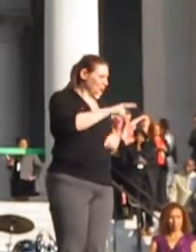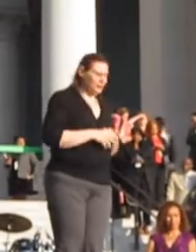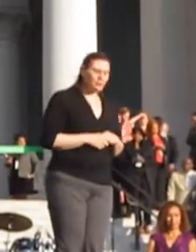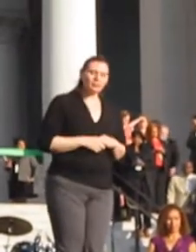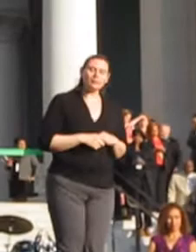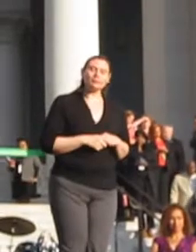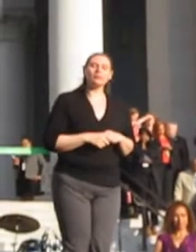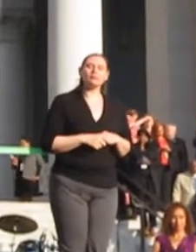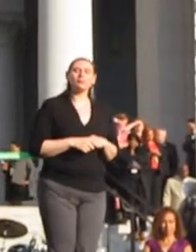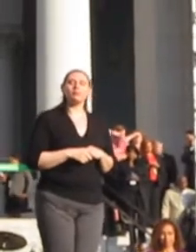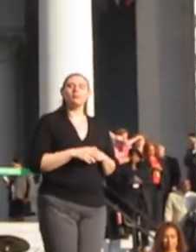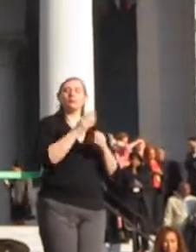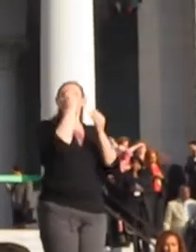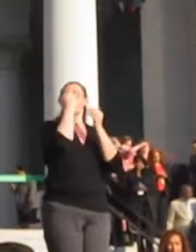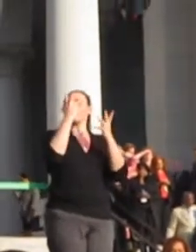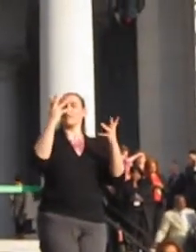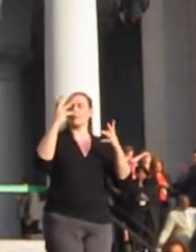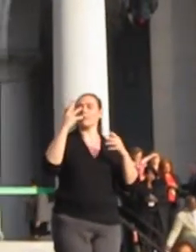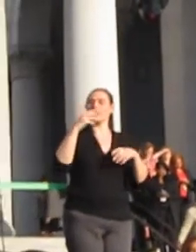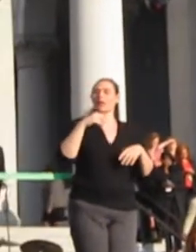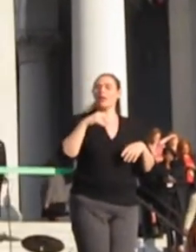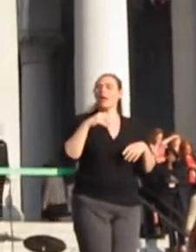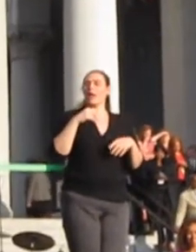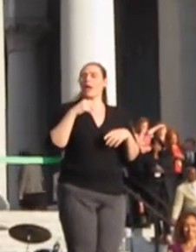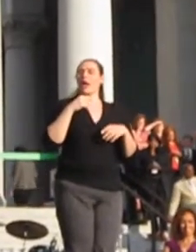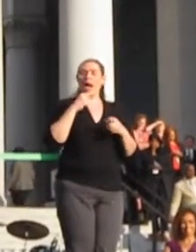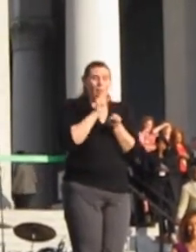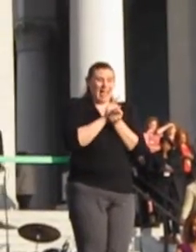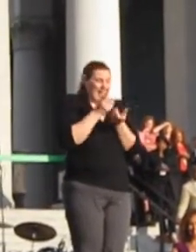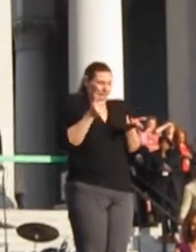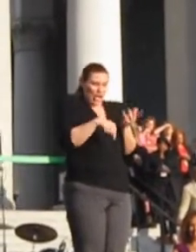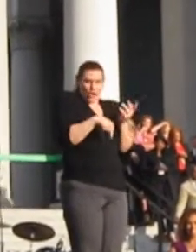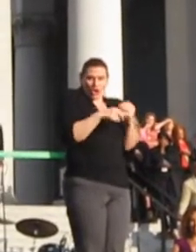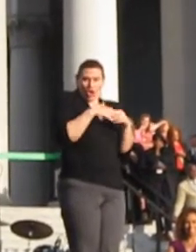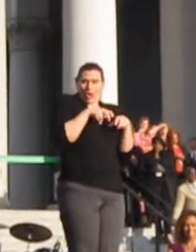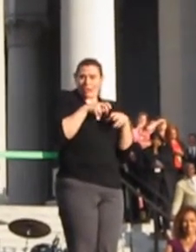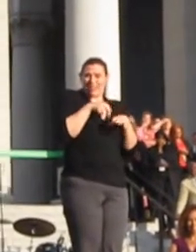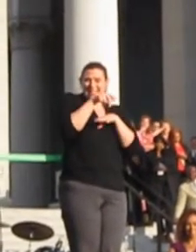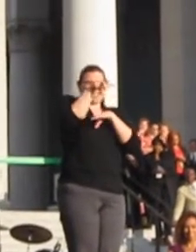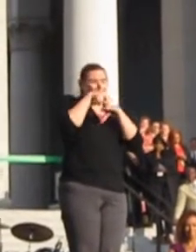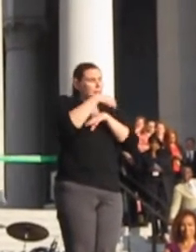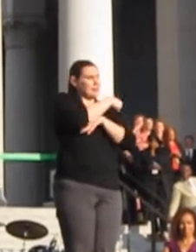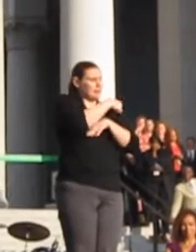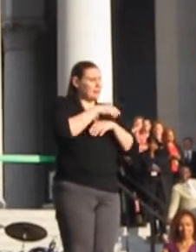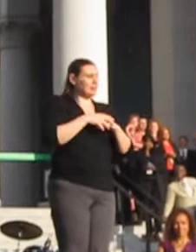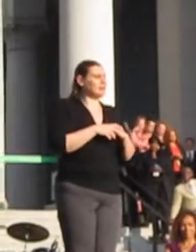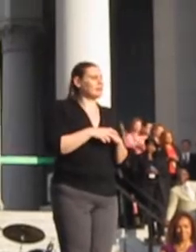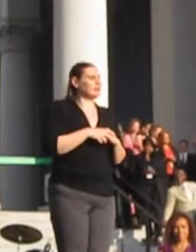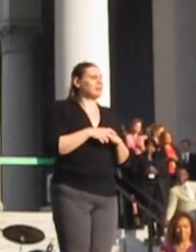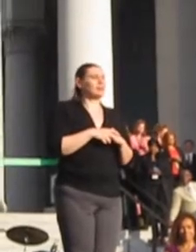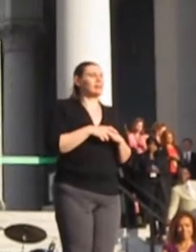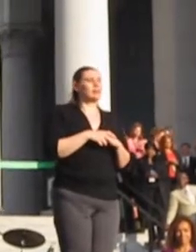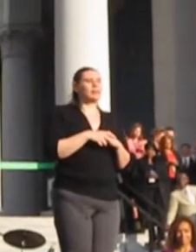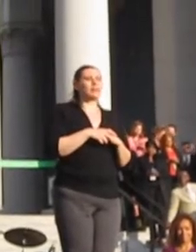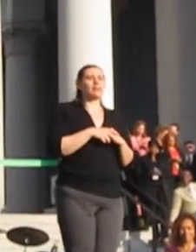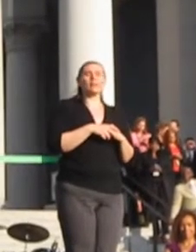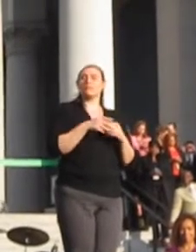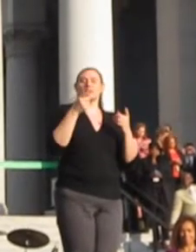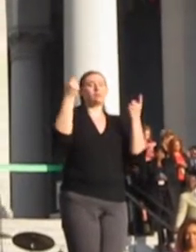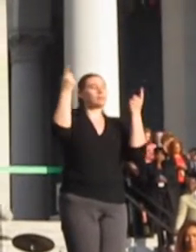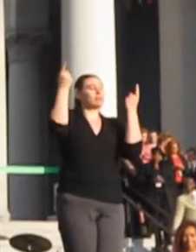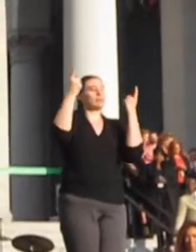And I want you to know who I met just on the steps of the LA City Hall. By